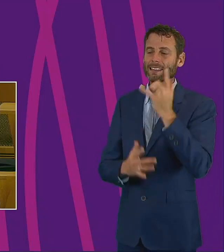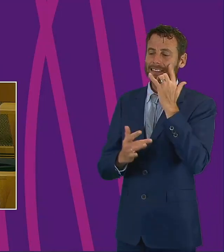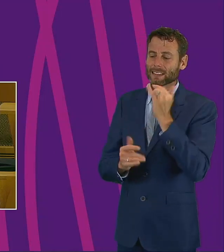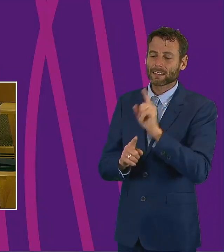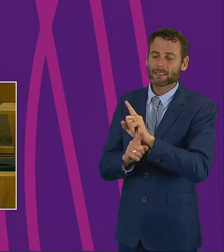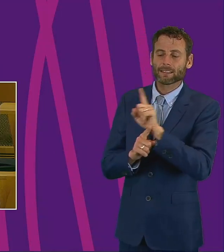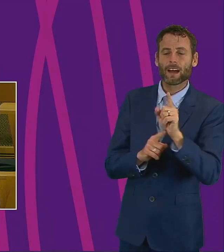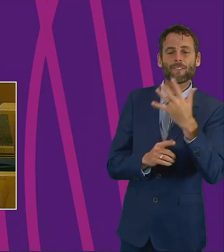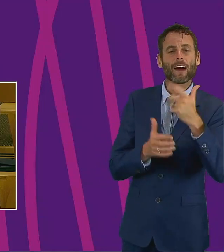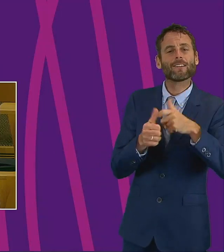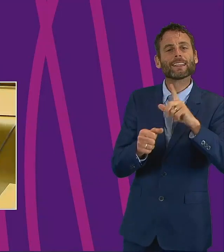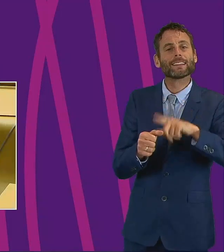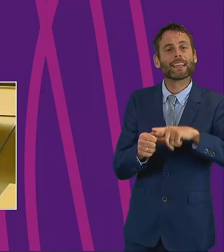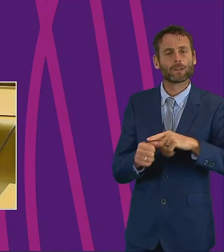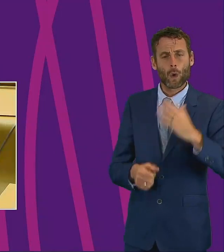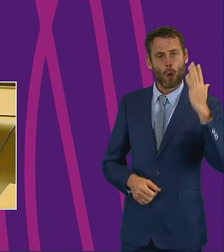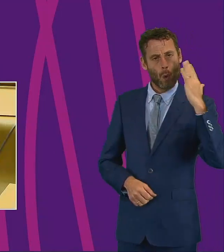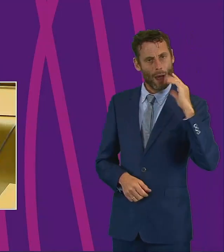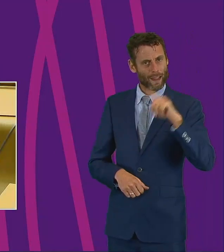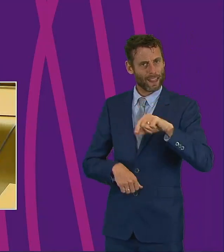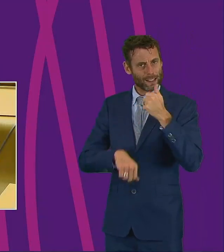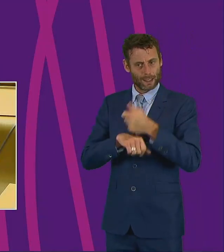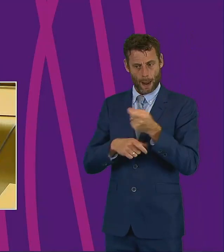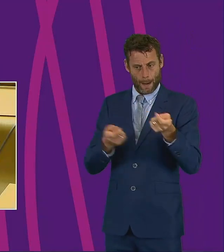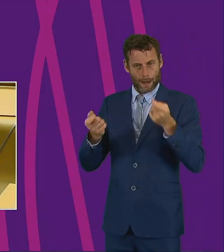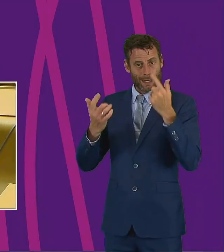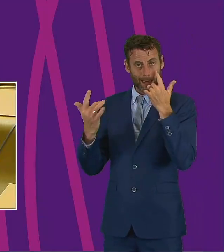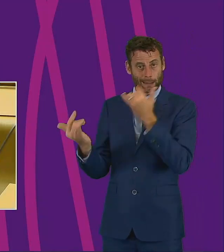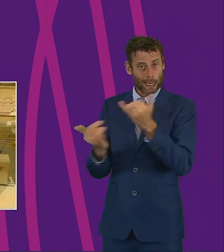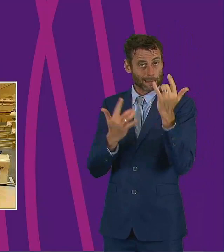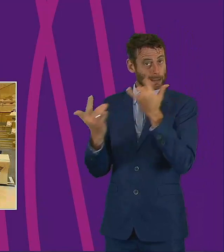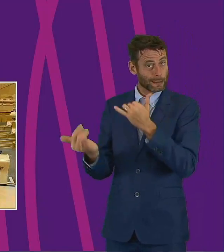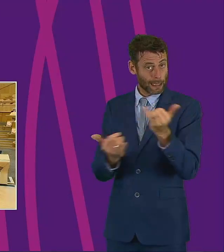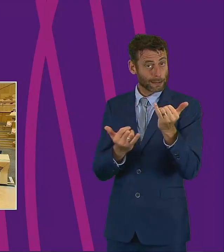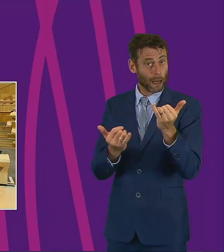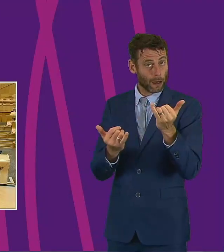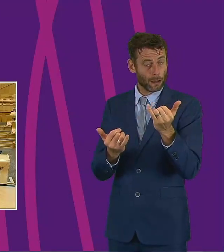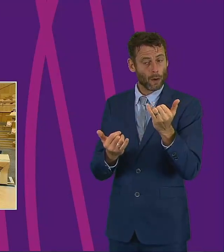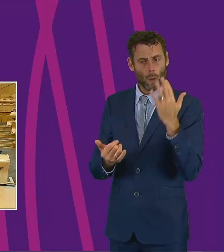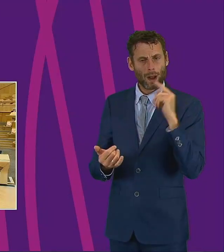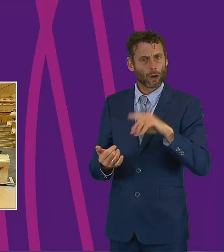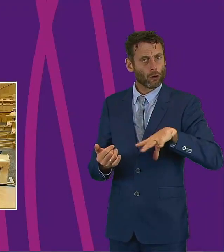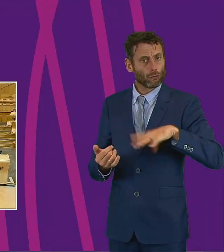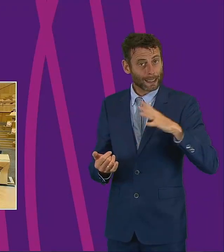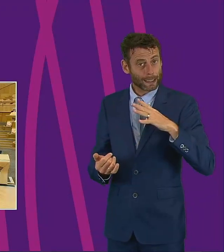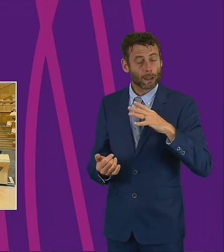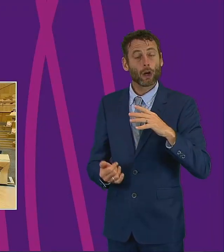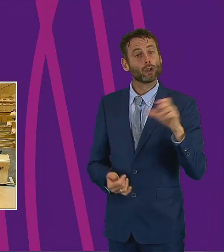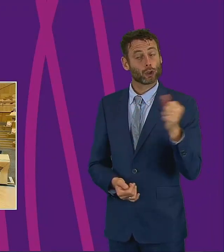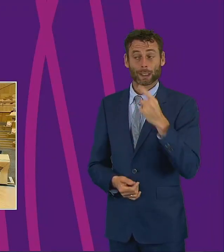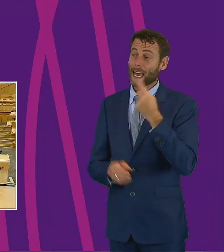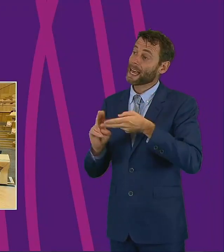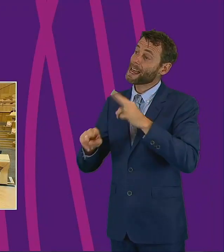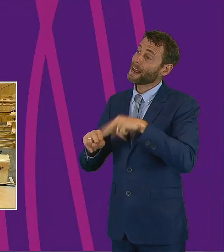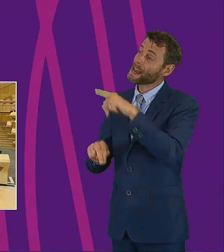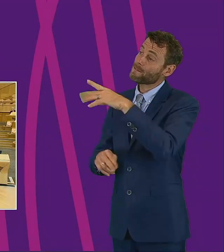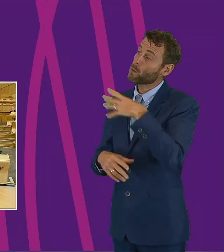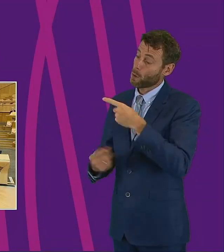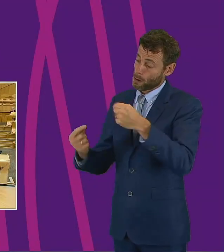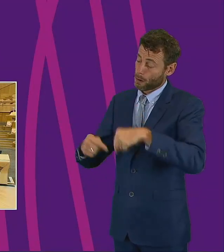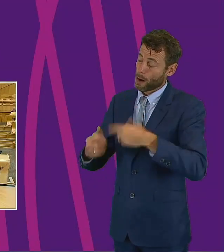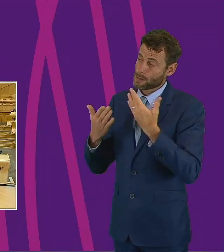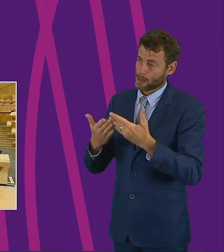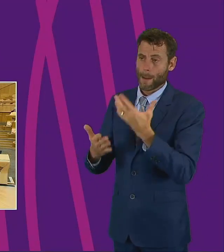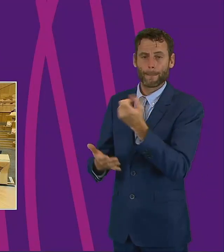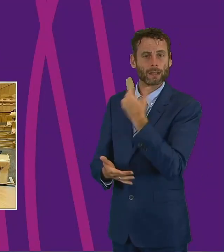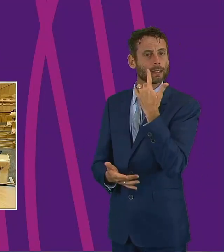ready, and will it be a condition of their studies? Minister. We'll set out the detail on the testing policy when we publish